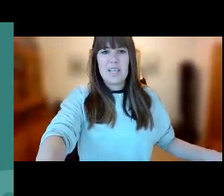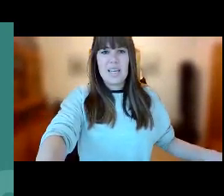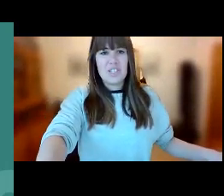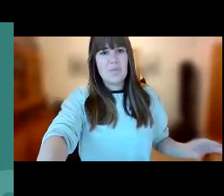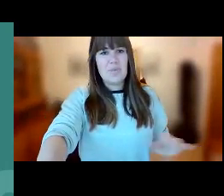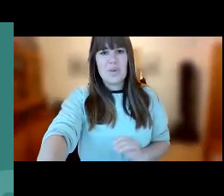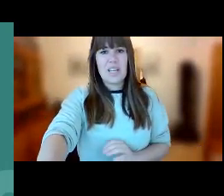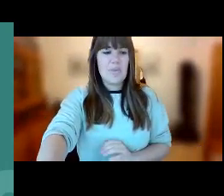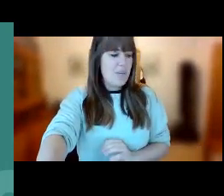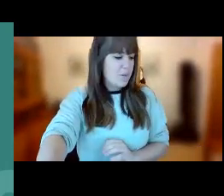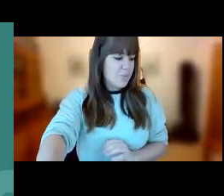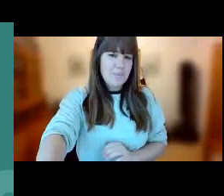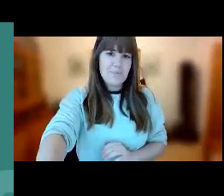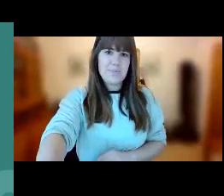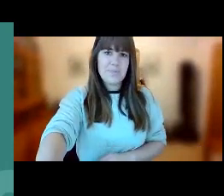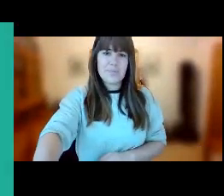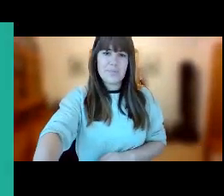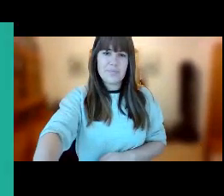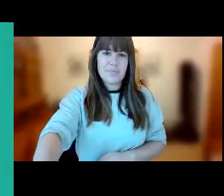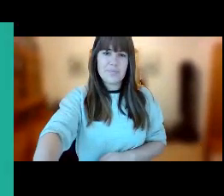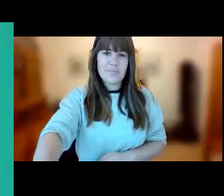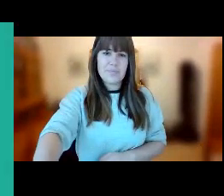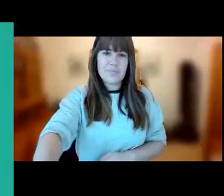our communication when we're working with people.